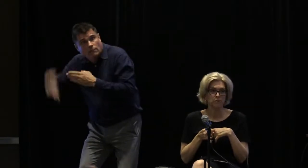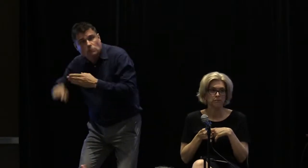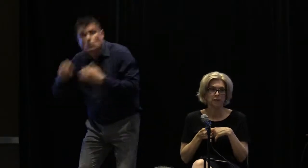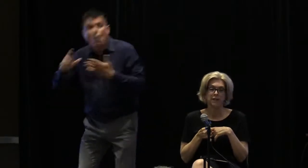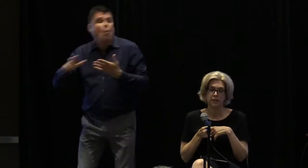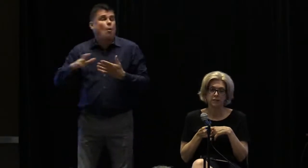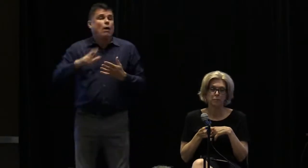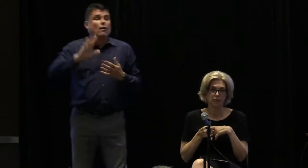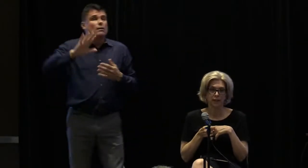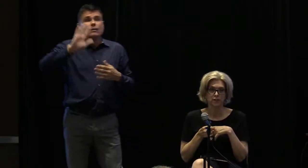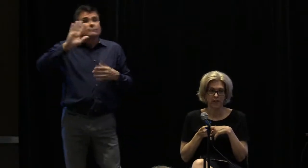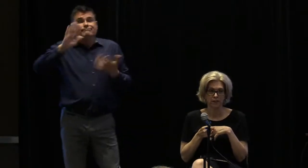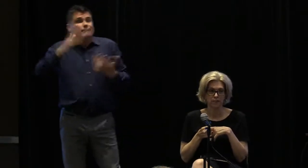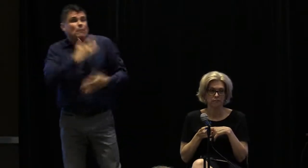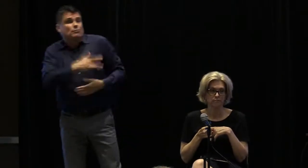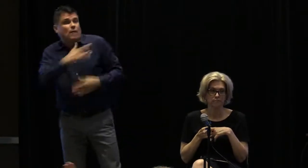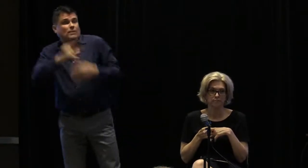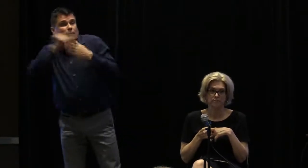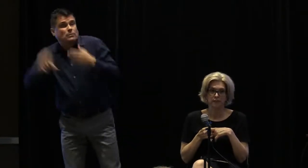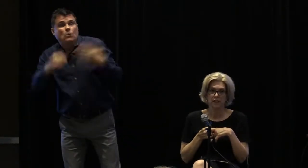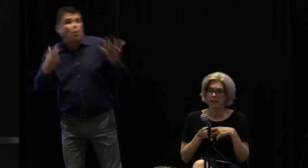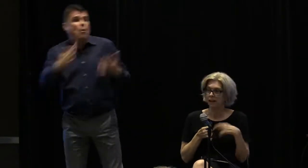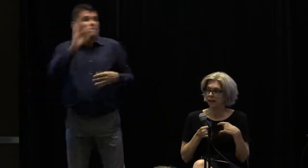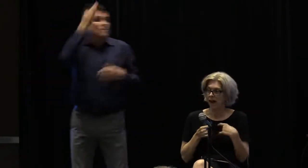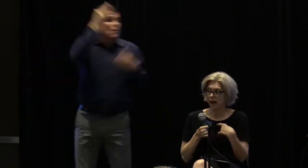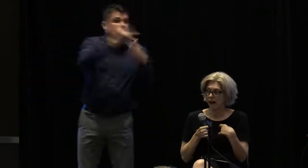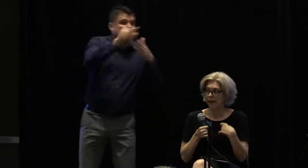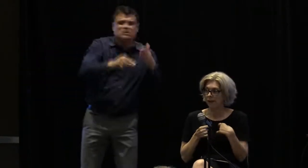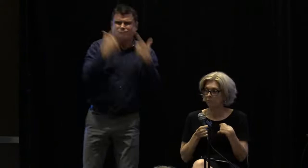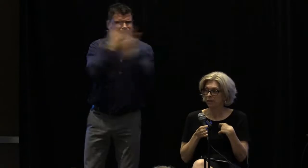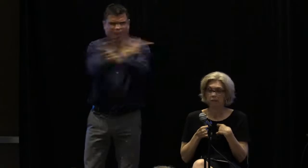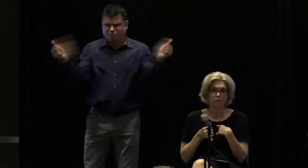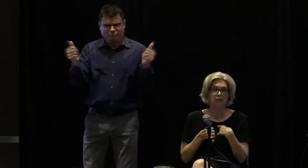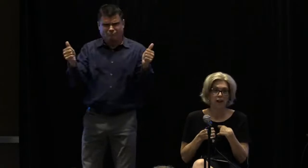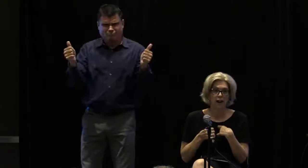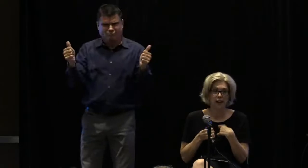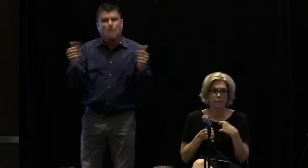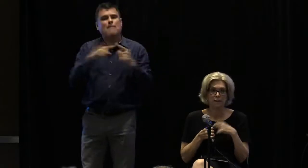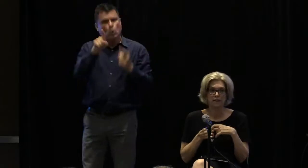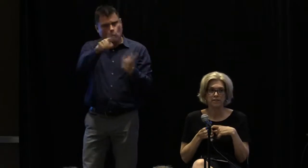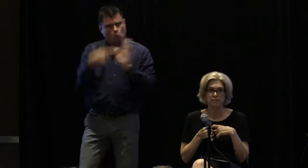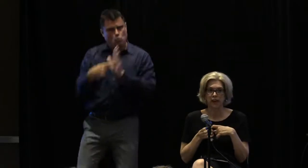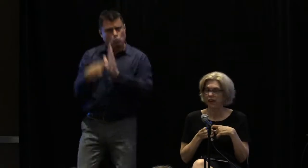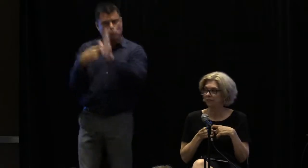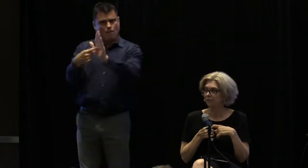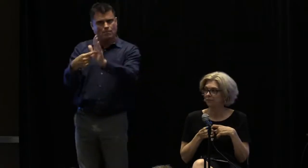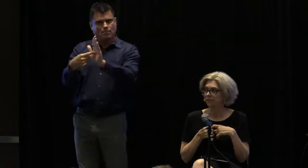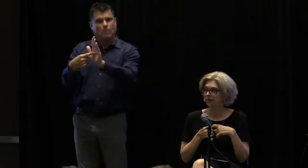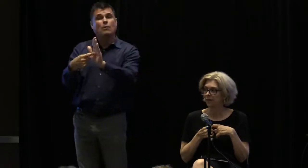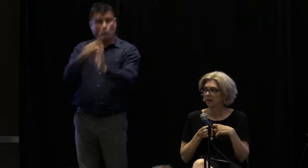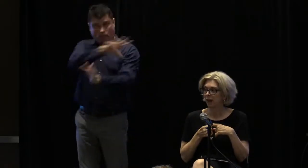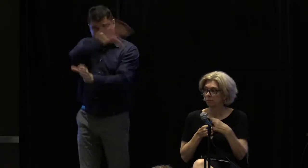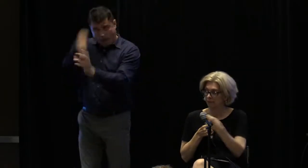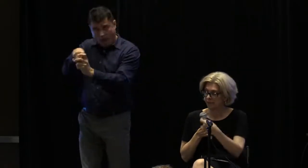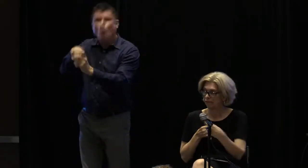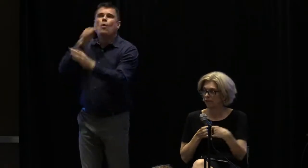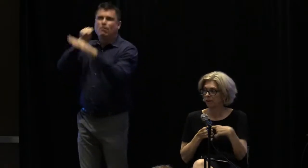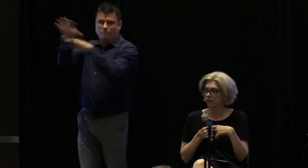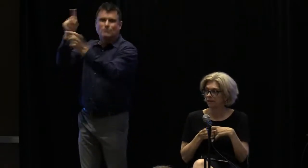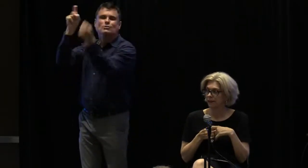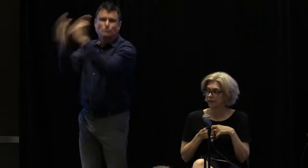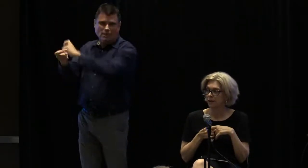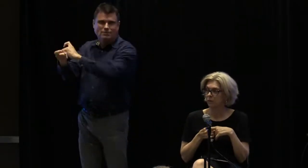table does bring change. I believe I am evidence of that. I